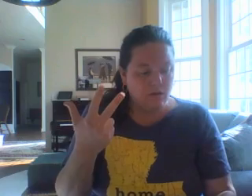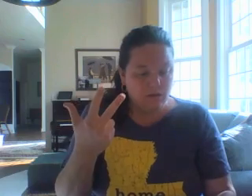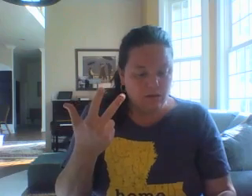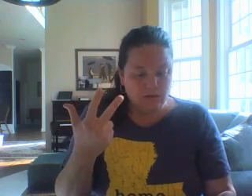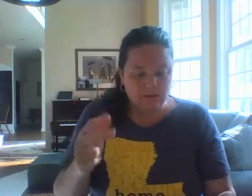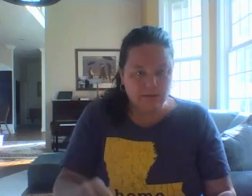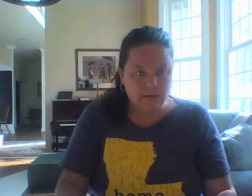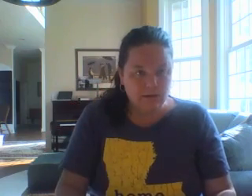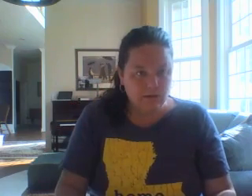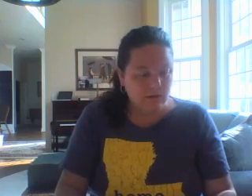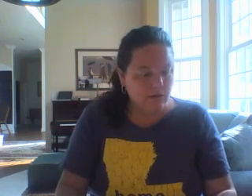Let's see.